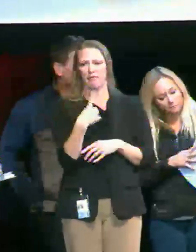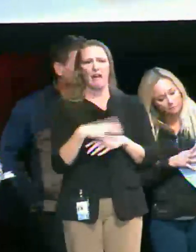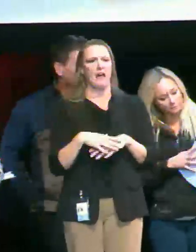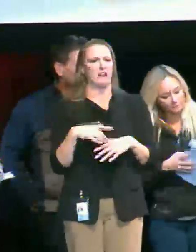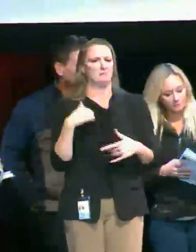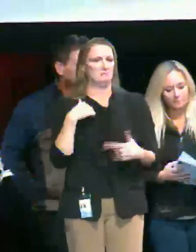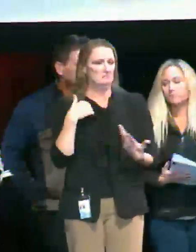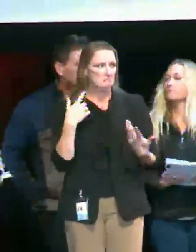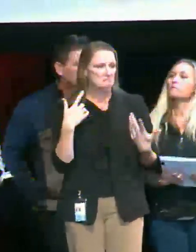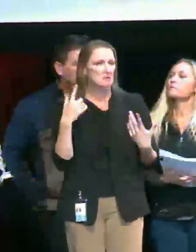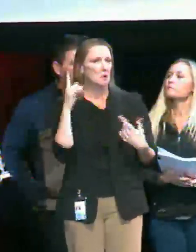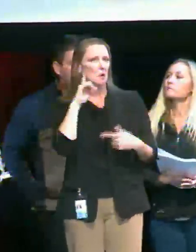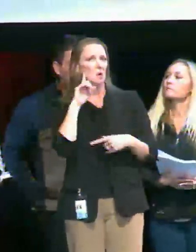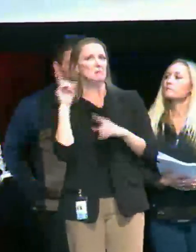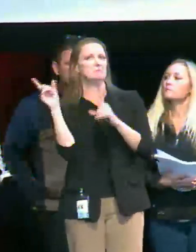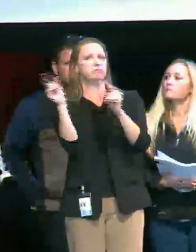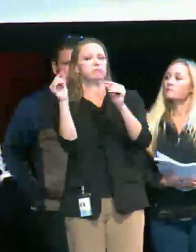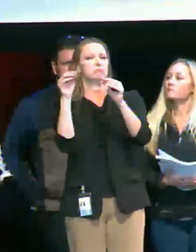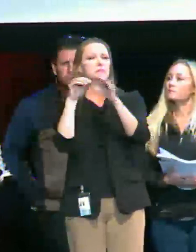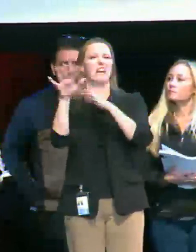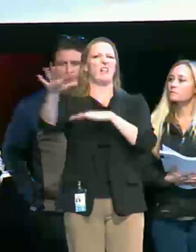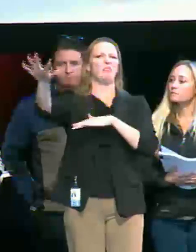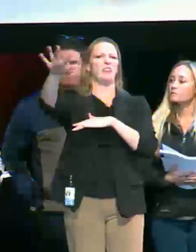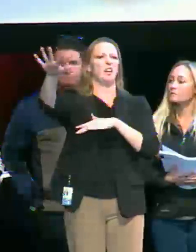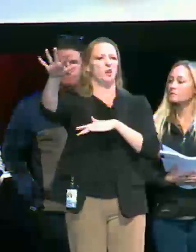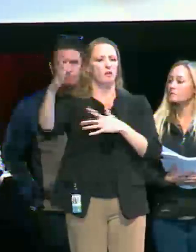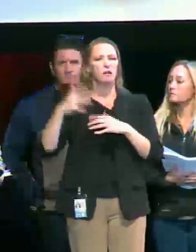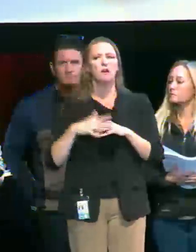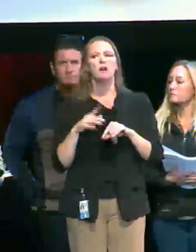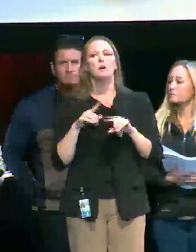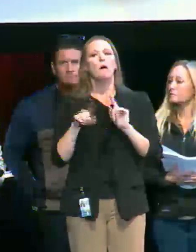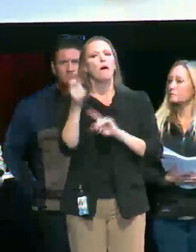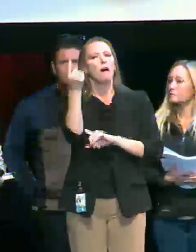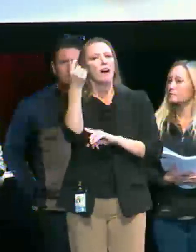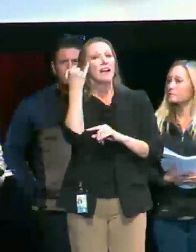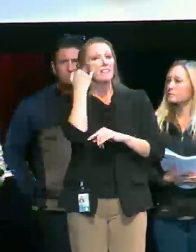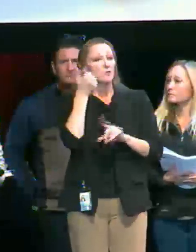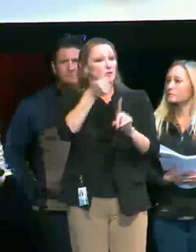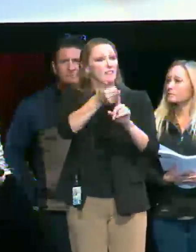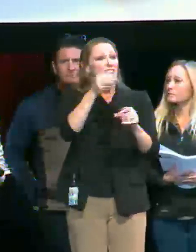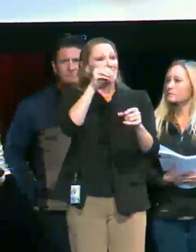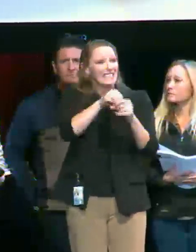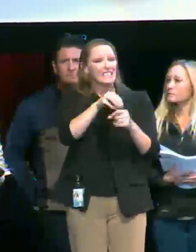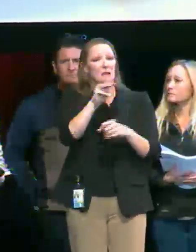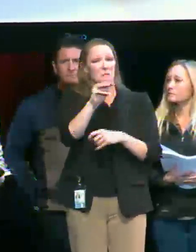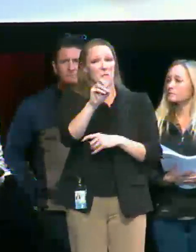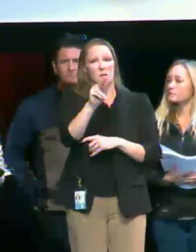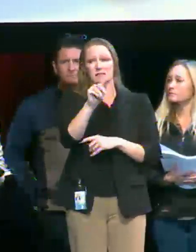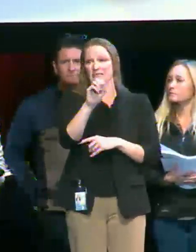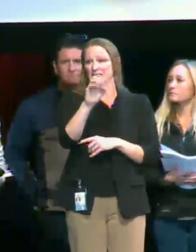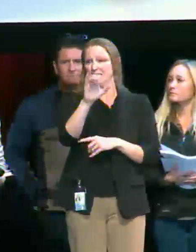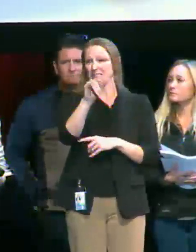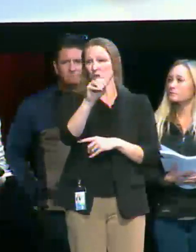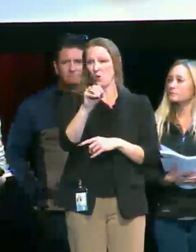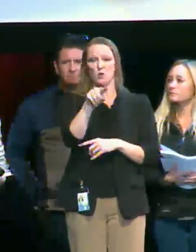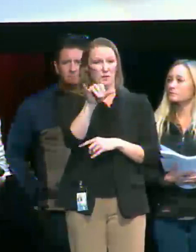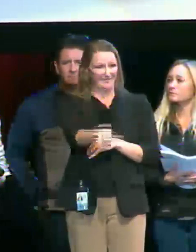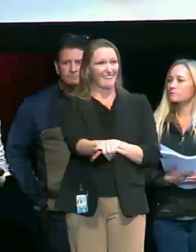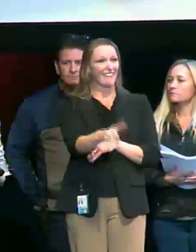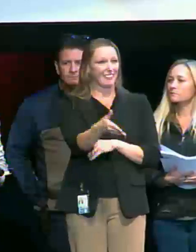got that information in the field. However, if you are in Montecito, if you stayed there and